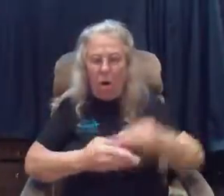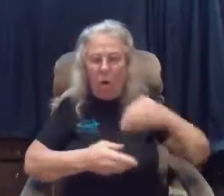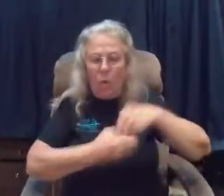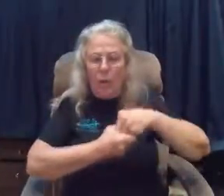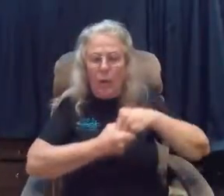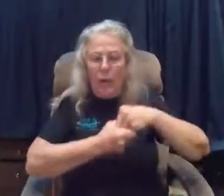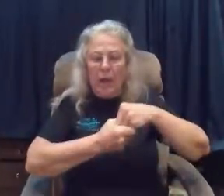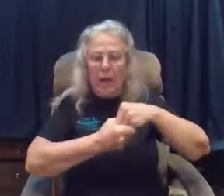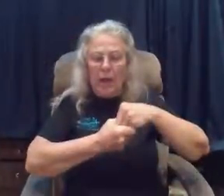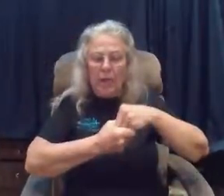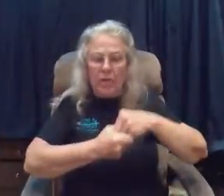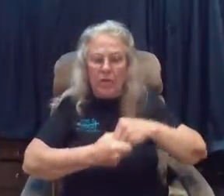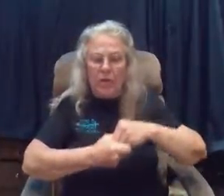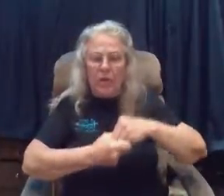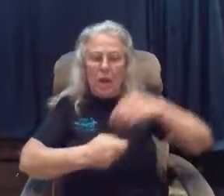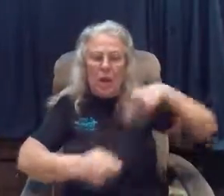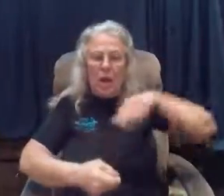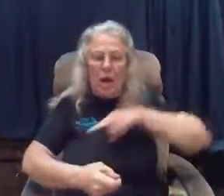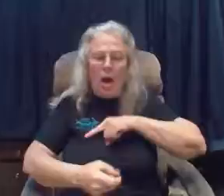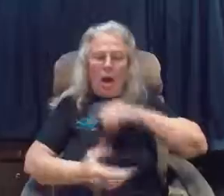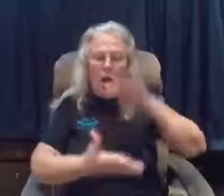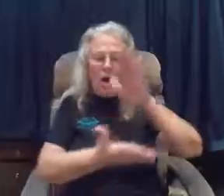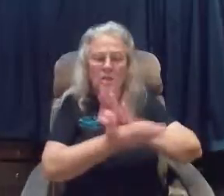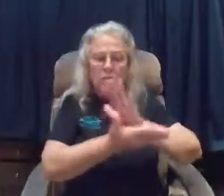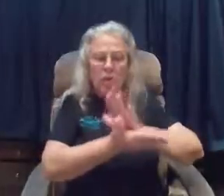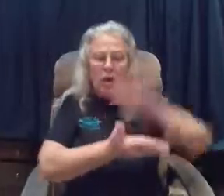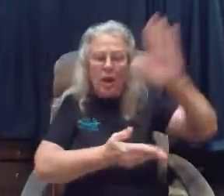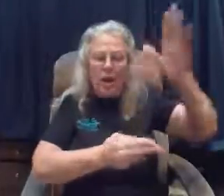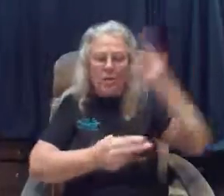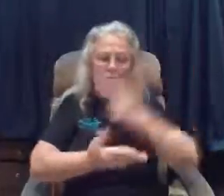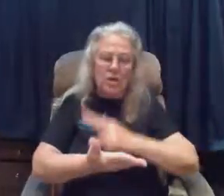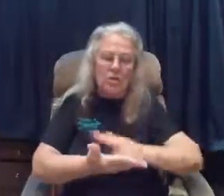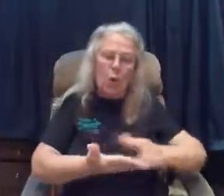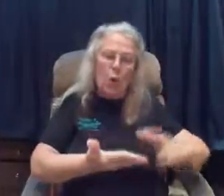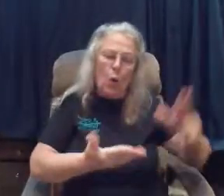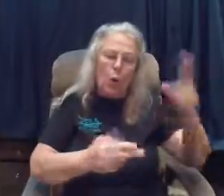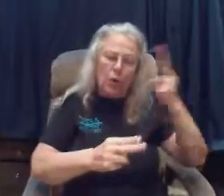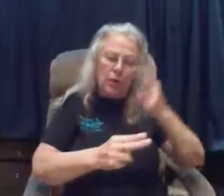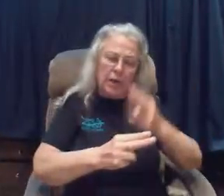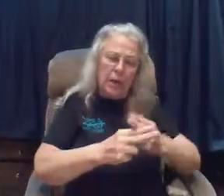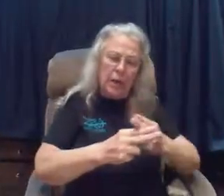all within us praise his holy name.